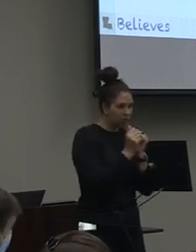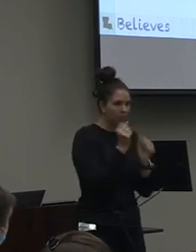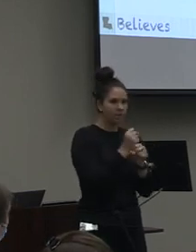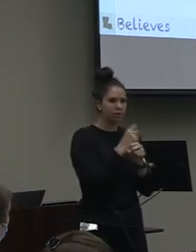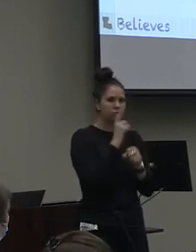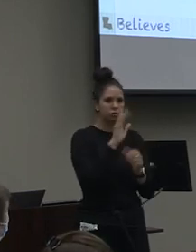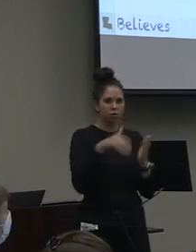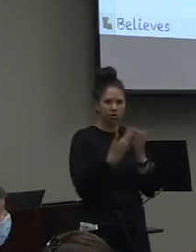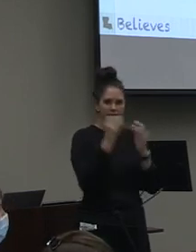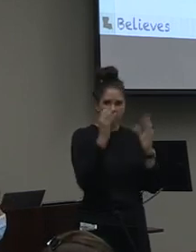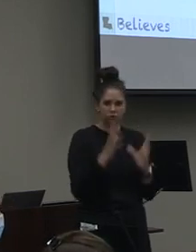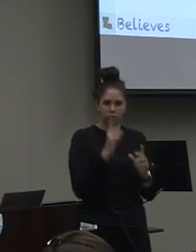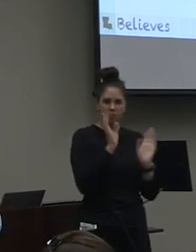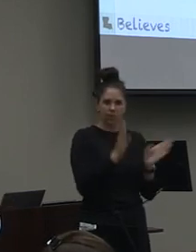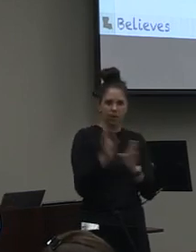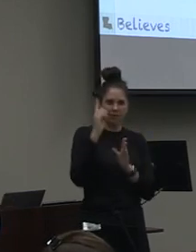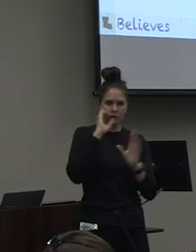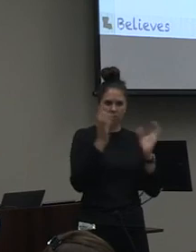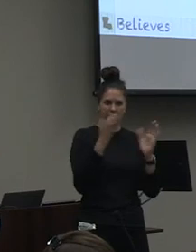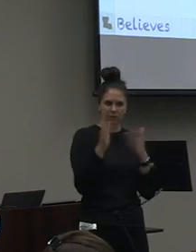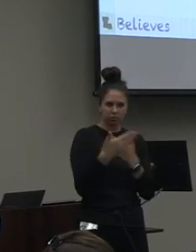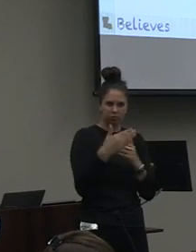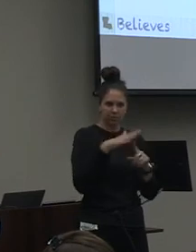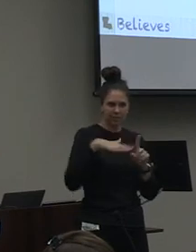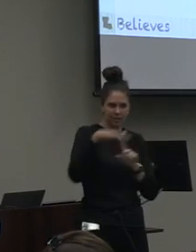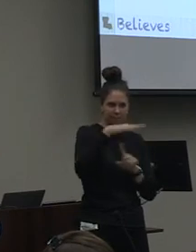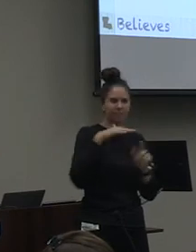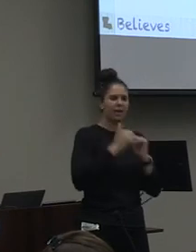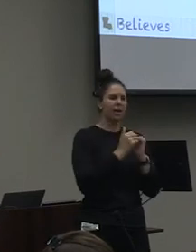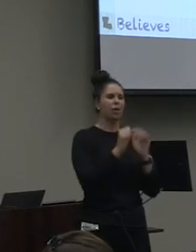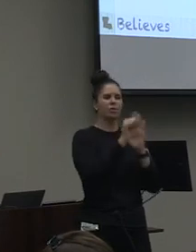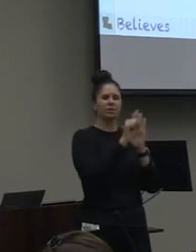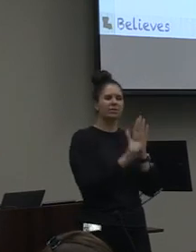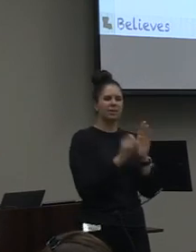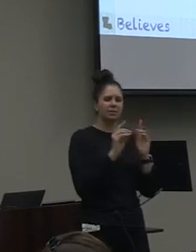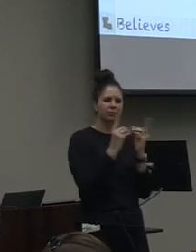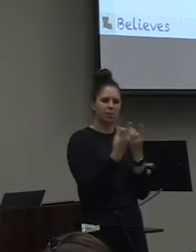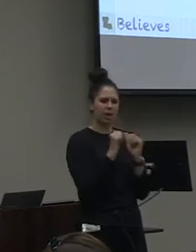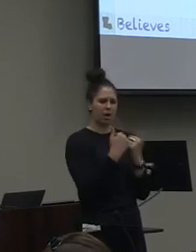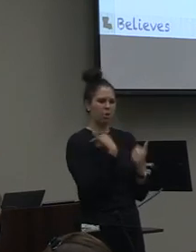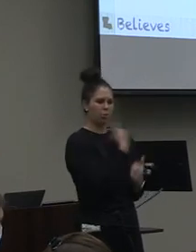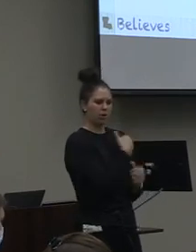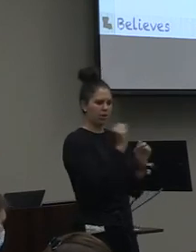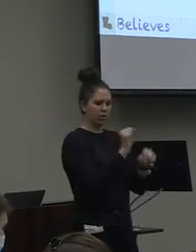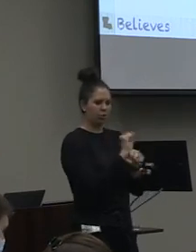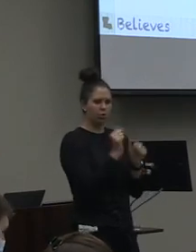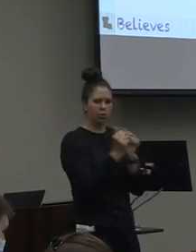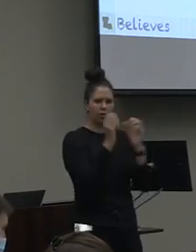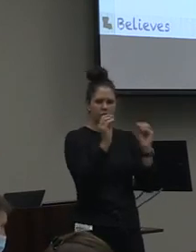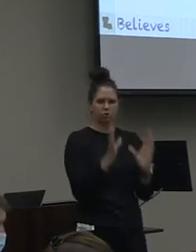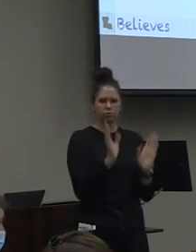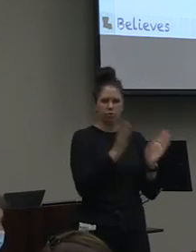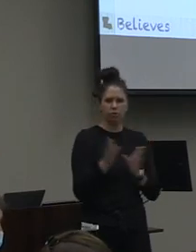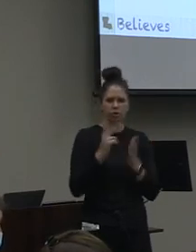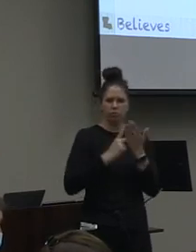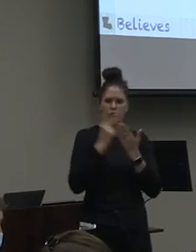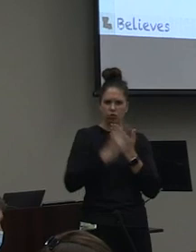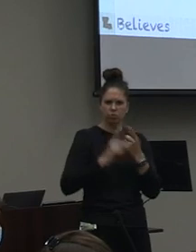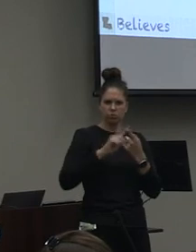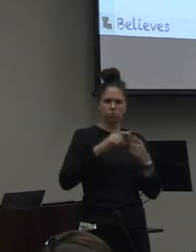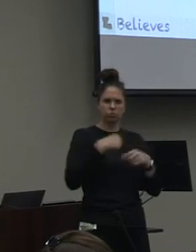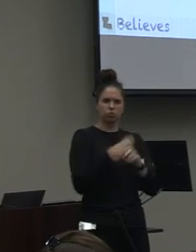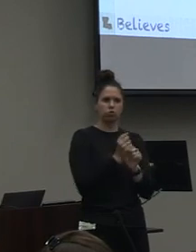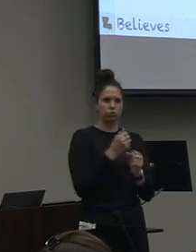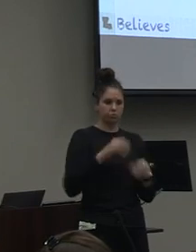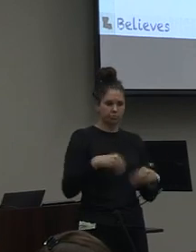are prepared for the classroom setting. And how the State Department, how we can work with our teacher preparation programs to produce